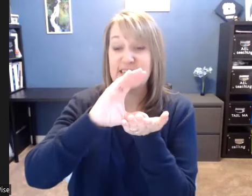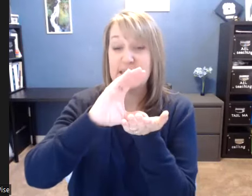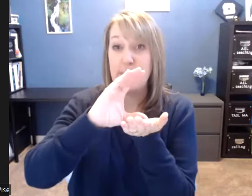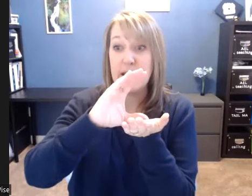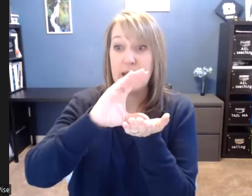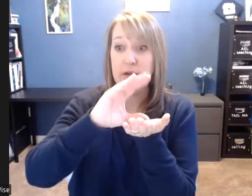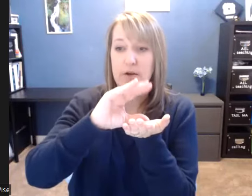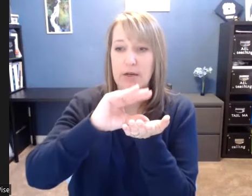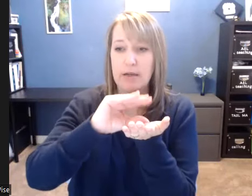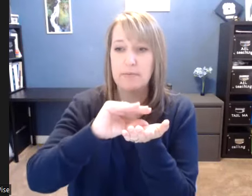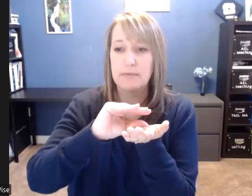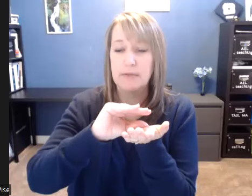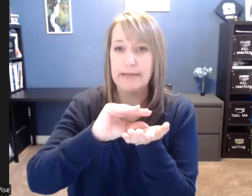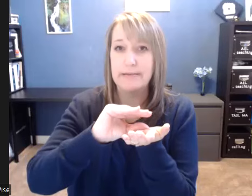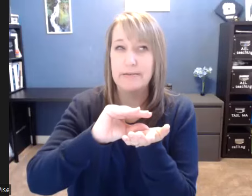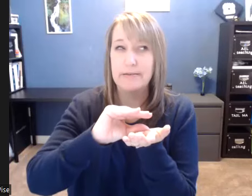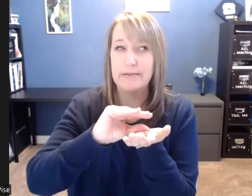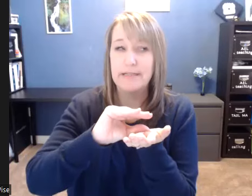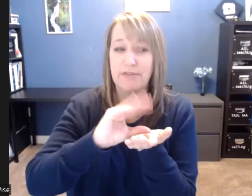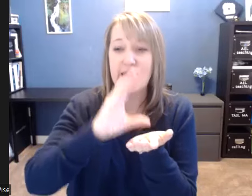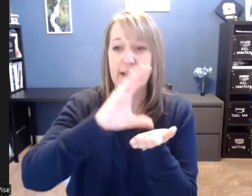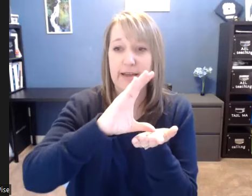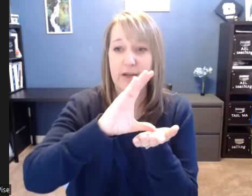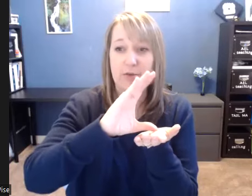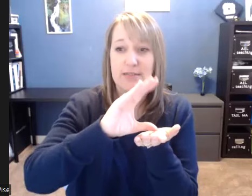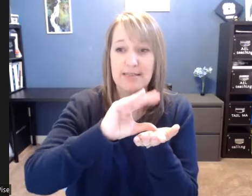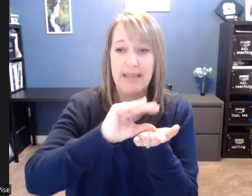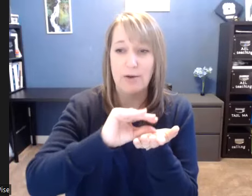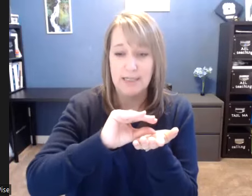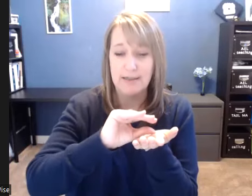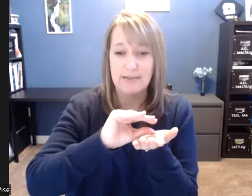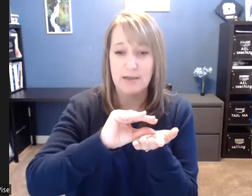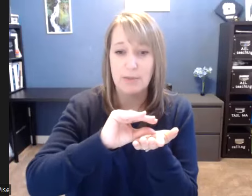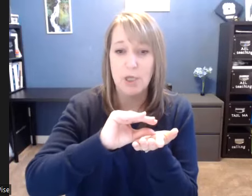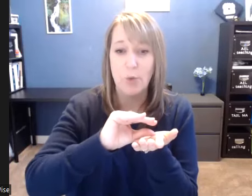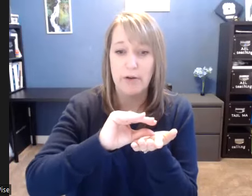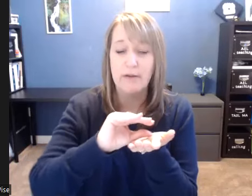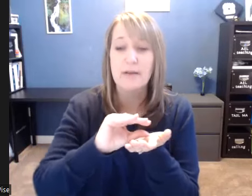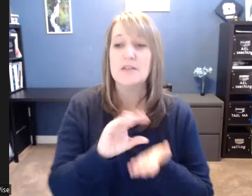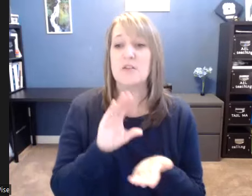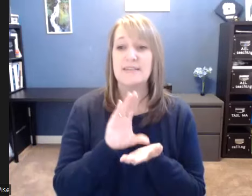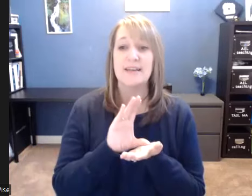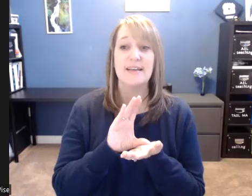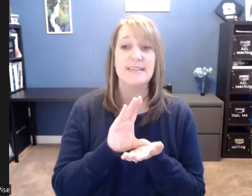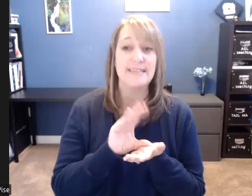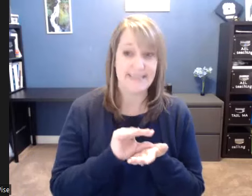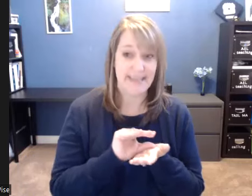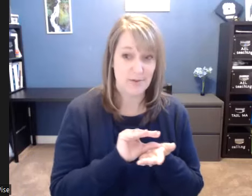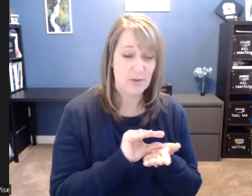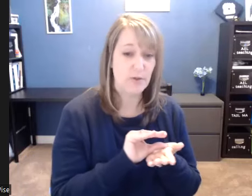the money and you're going to like deflate it, you know, discount it. It's going to be lowered. So that's a discount. So if